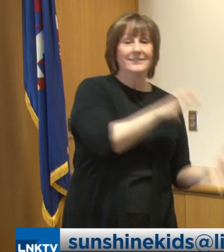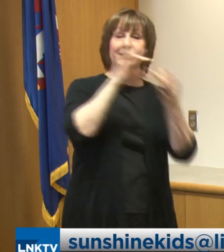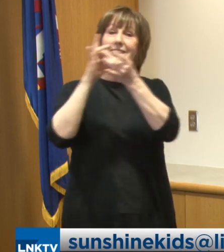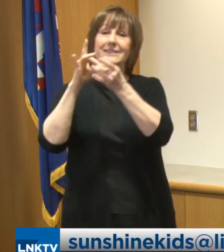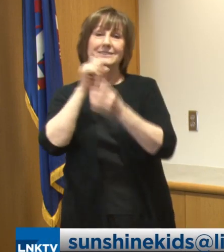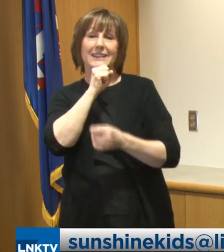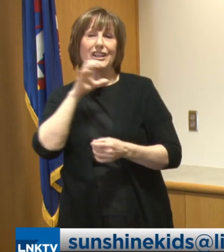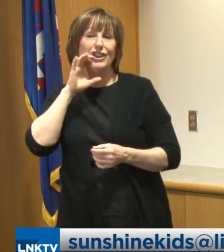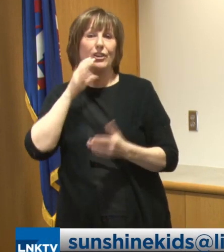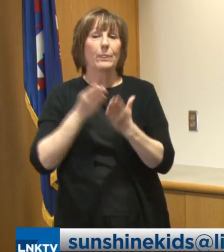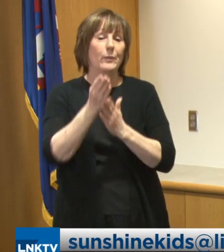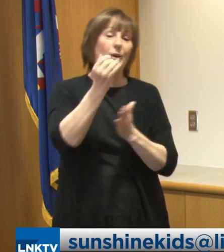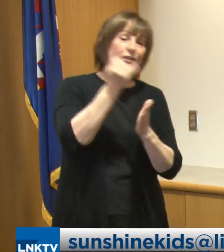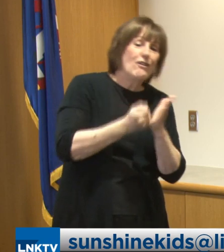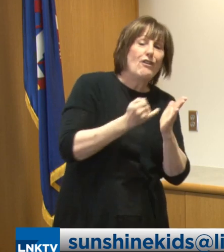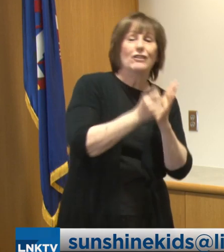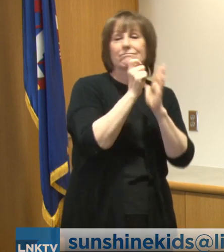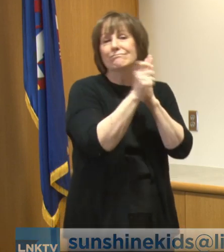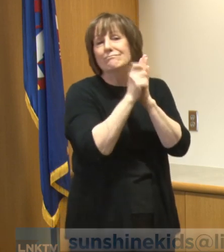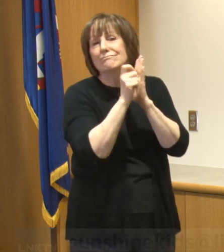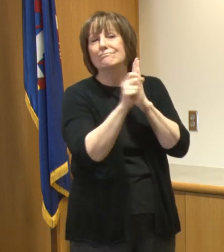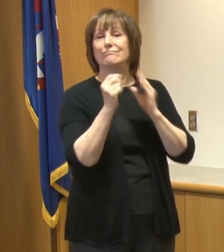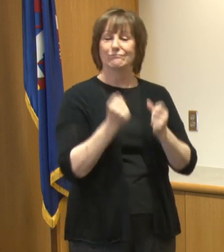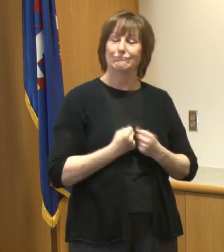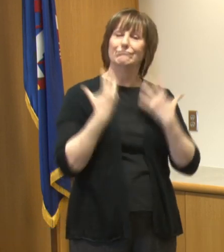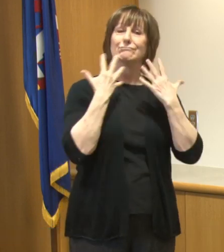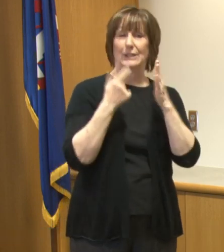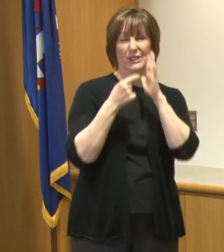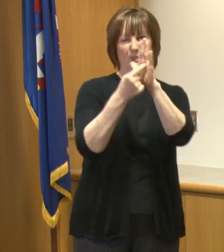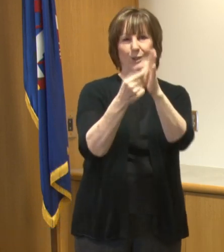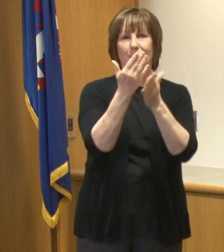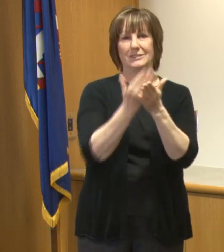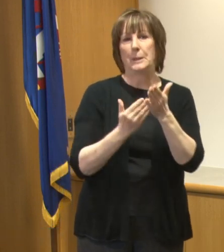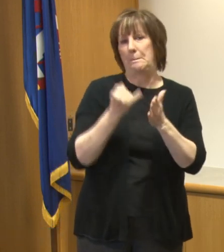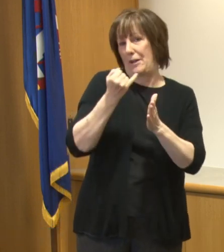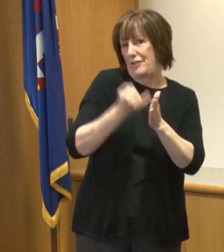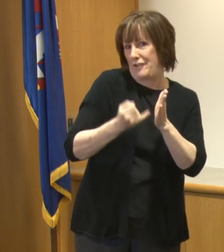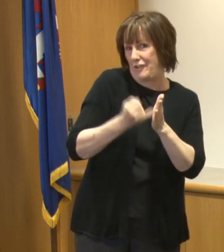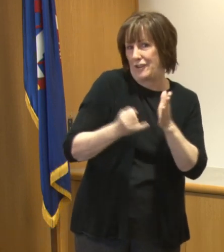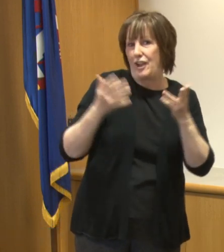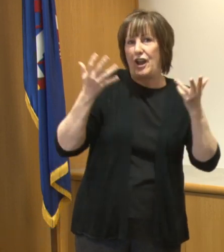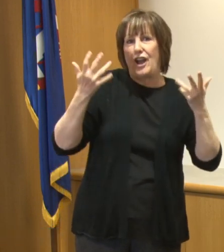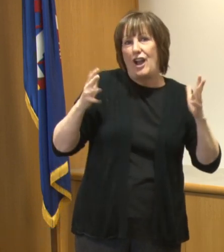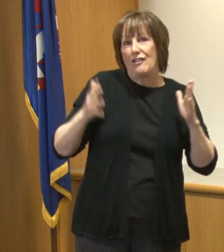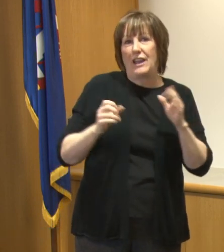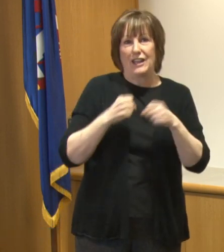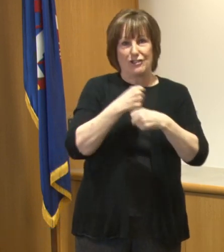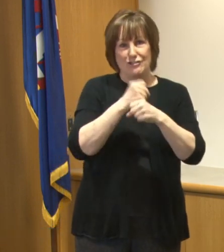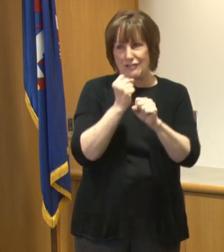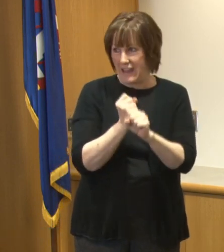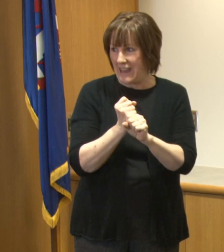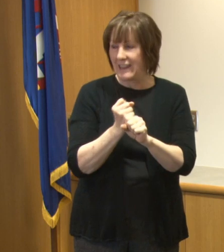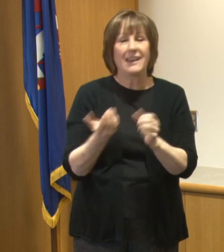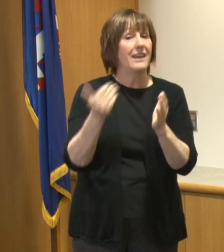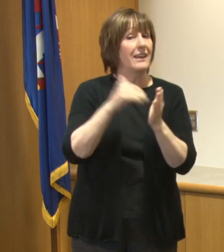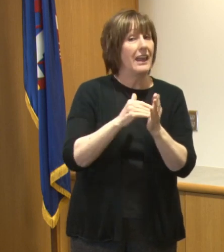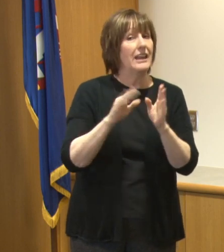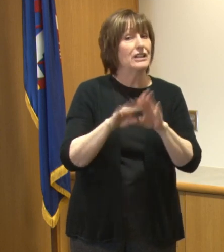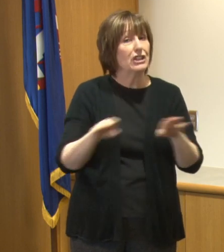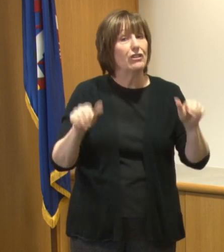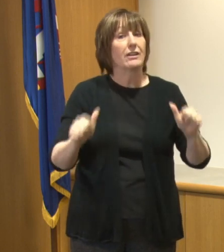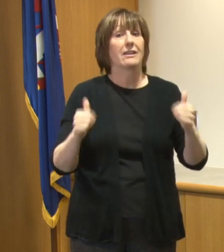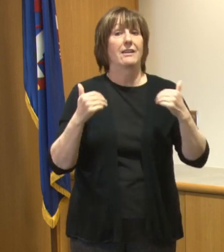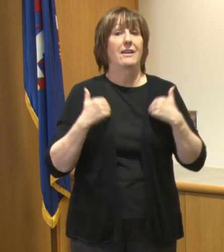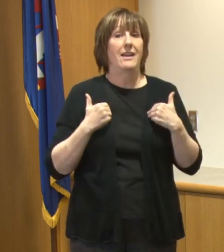through art and notes of kindness. And we want to show you some of the artwork and the notes that have already been created. Again, children can have